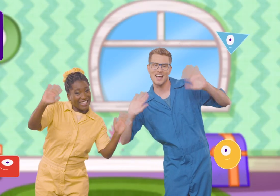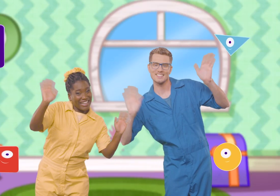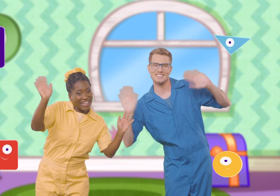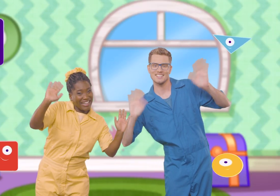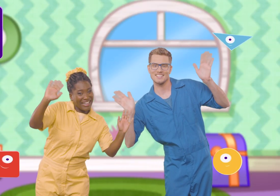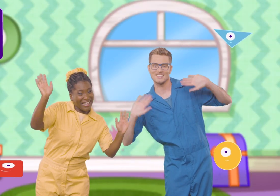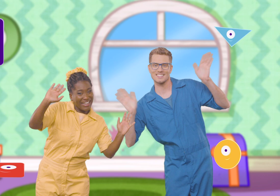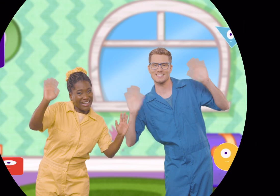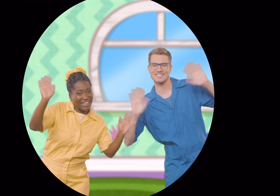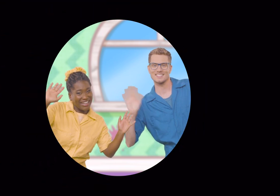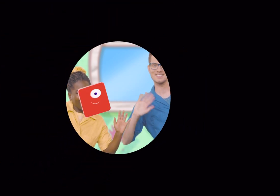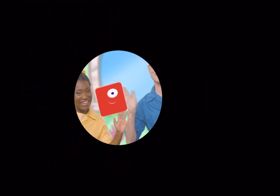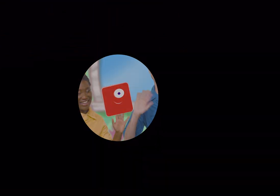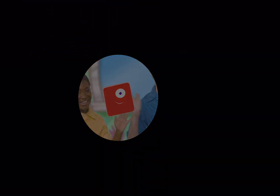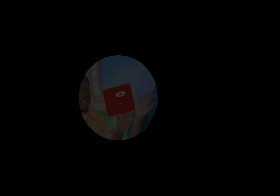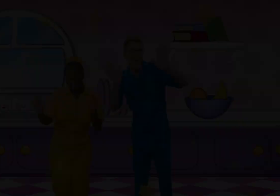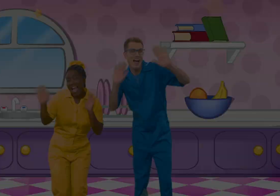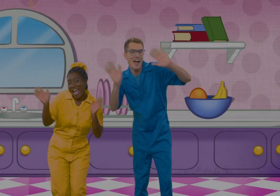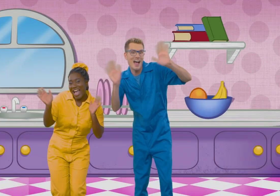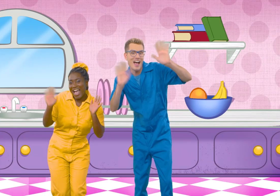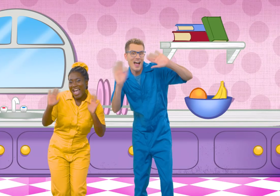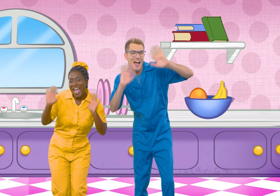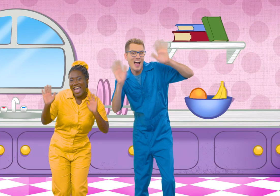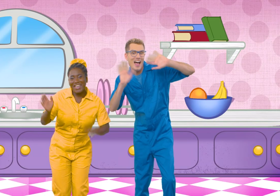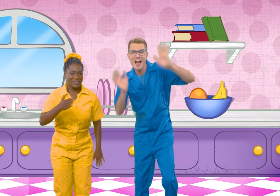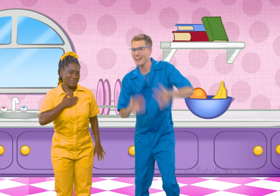Bye! Bye! Hi, friends!